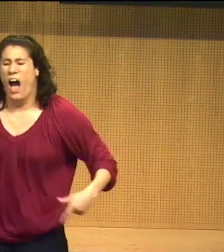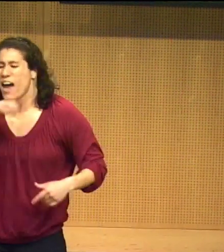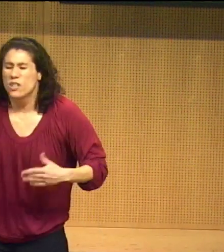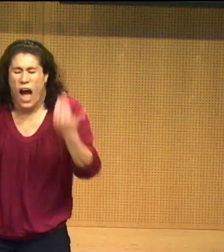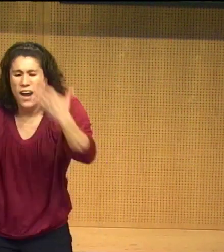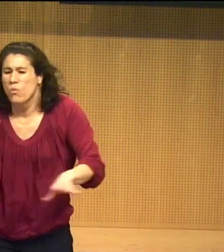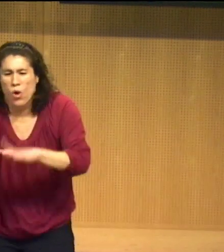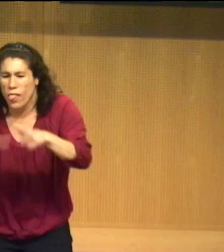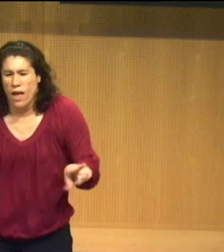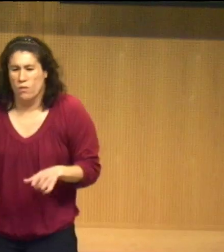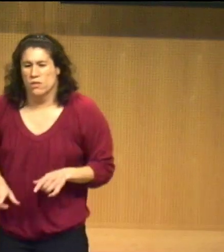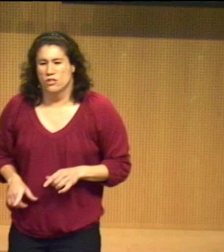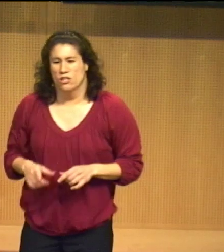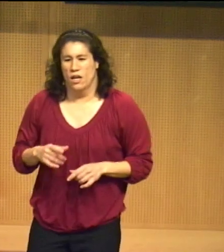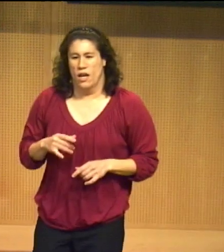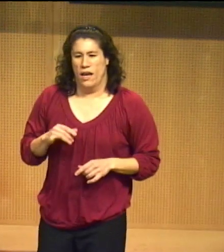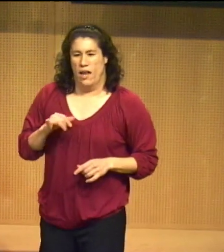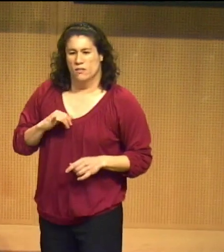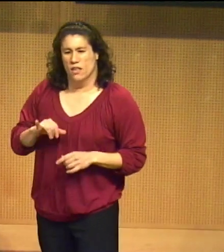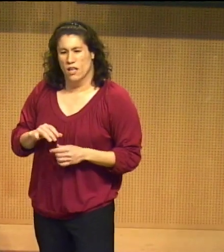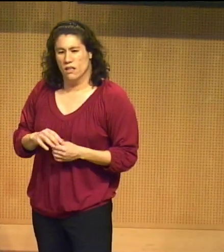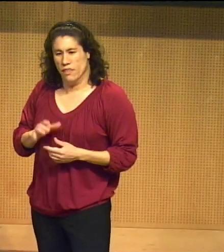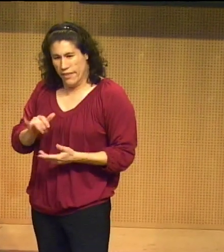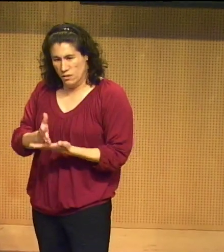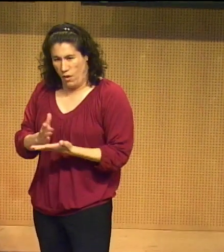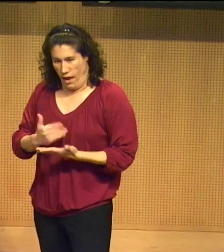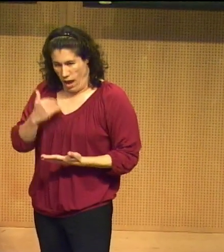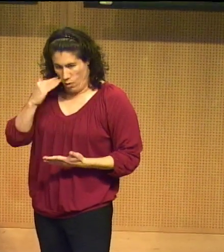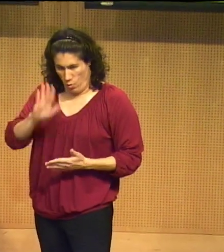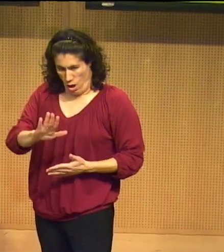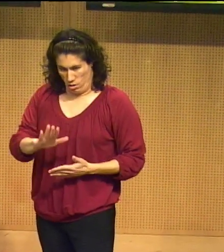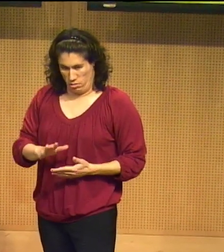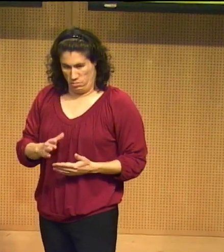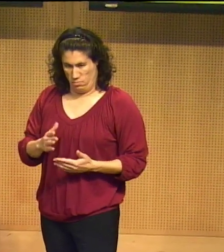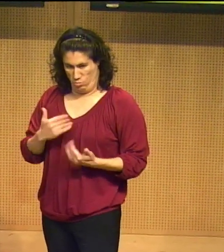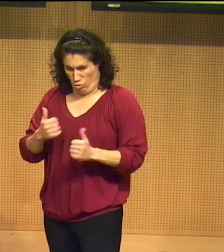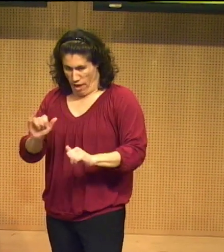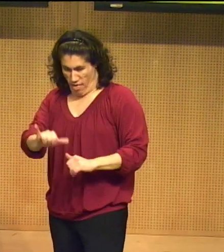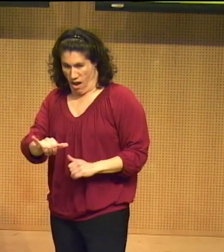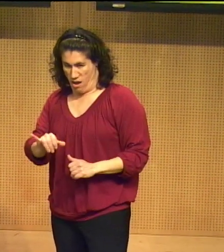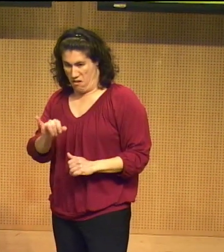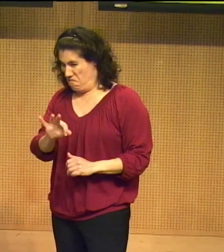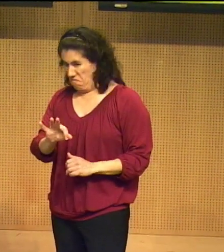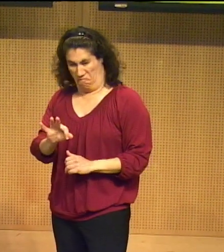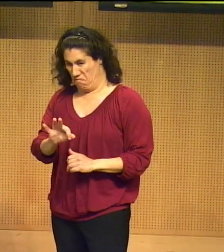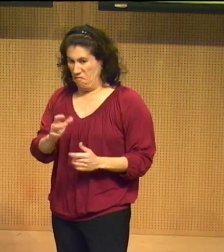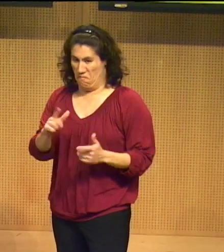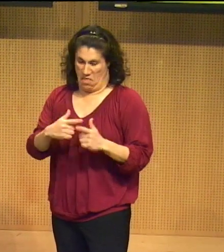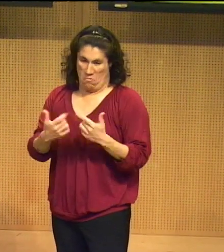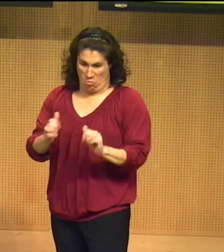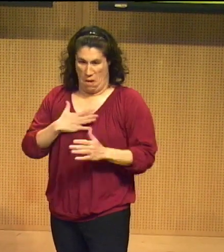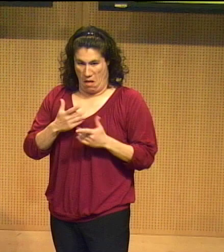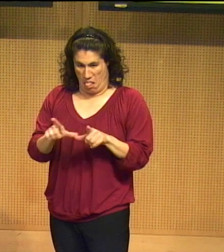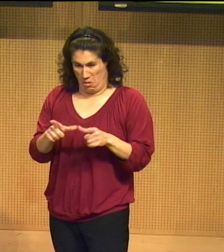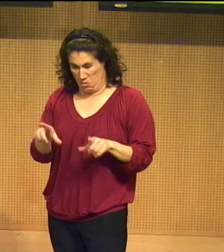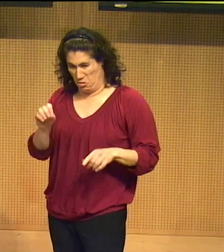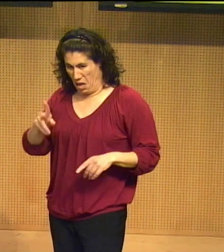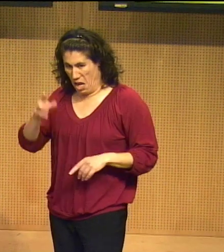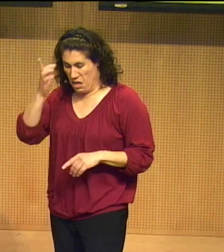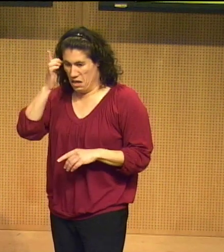know your language. I don't know your language. I don't know what to do. And it's like, that's okay. I know yours. I'll try my language. If you want to try, that's okay.